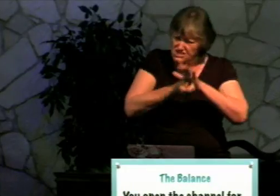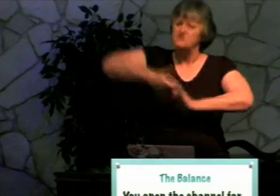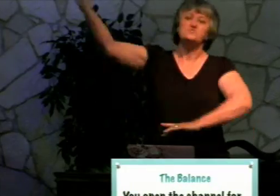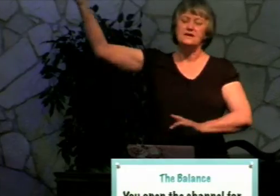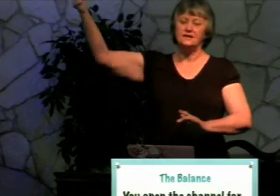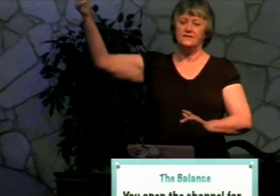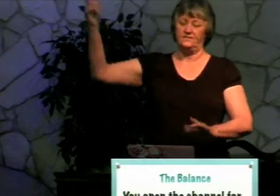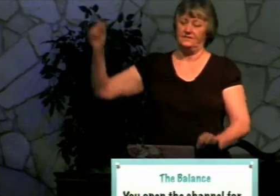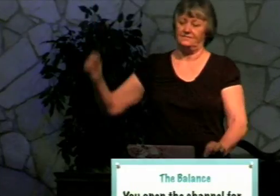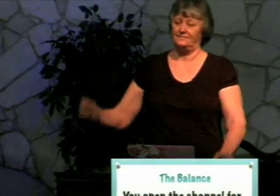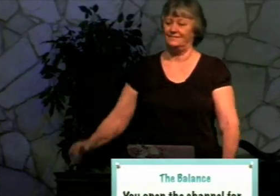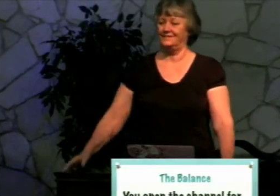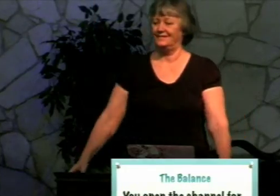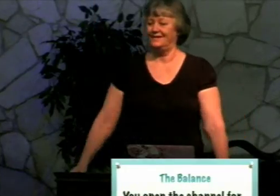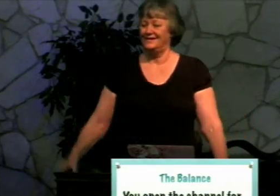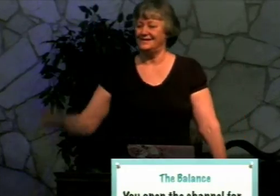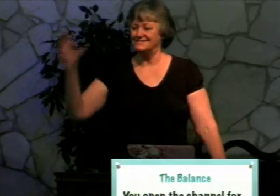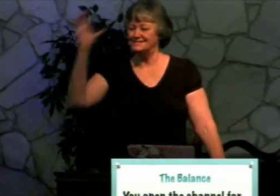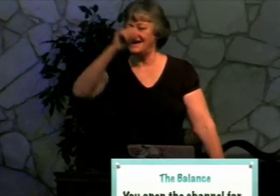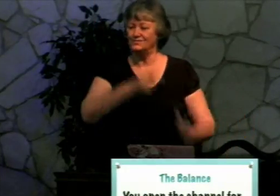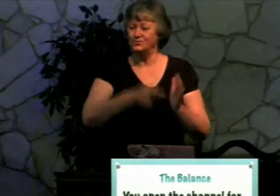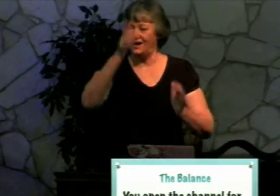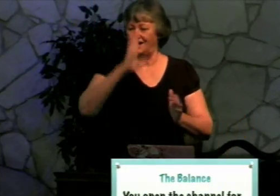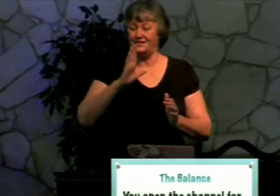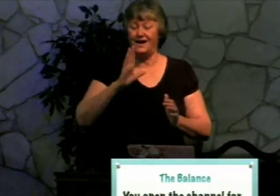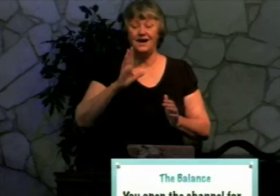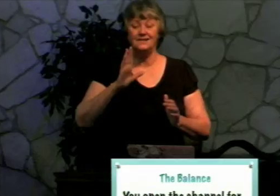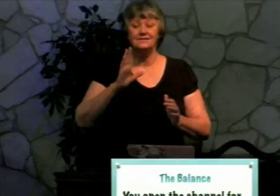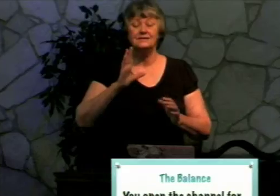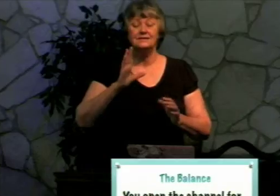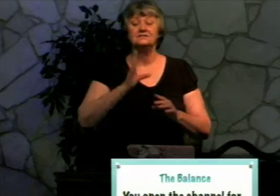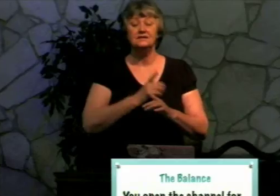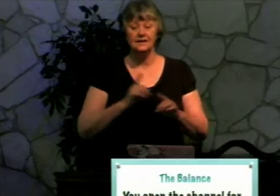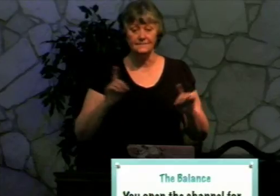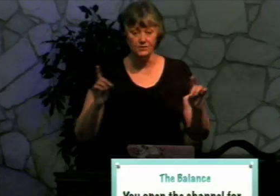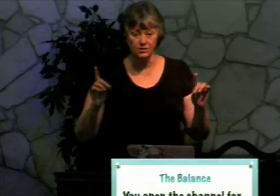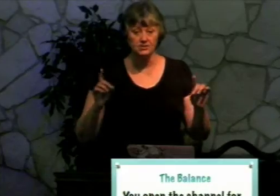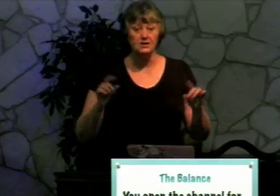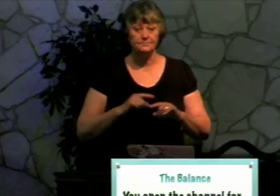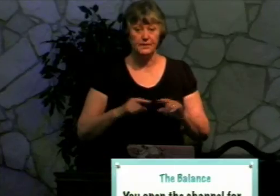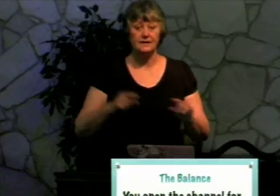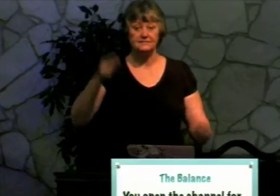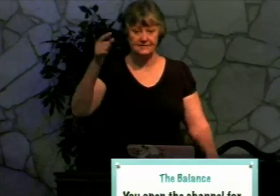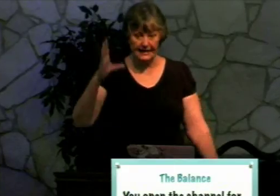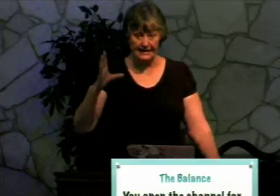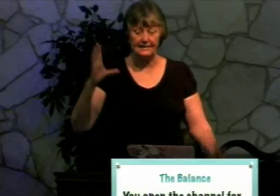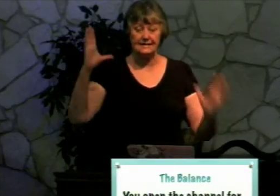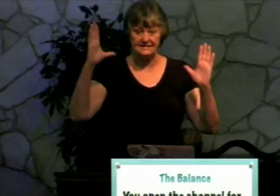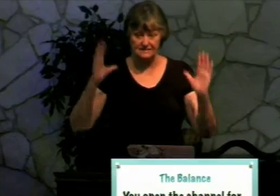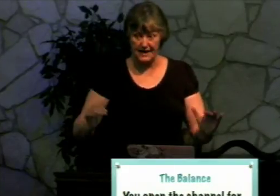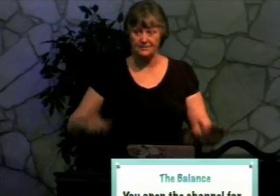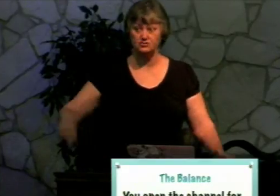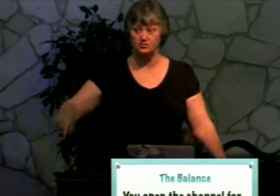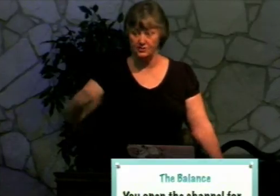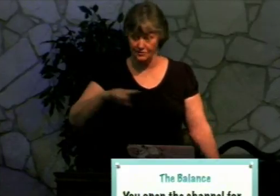get rid of it. Because guess what? God delivers, but God expects you